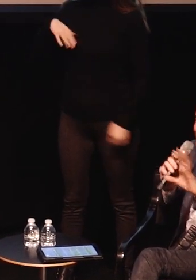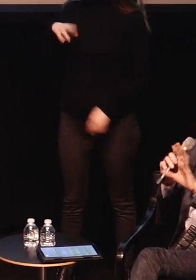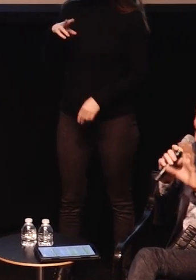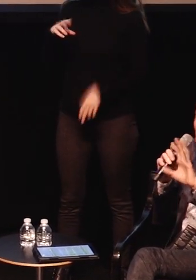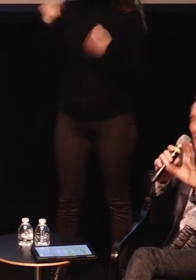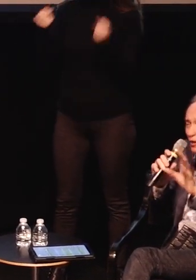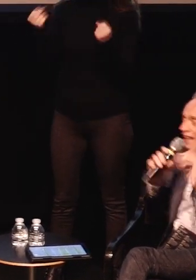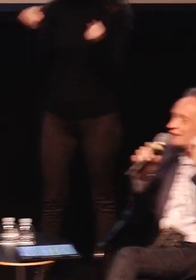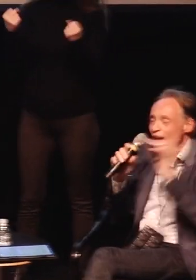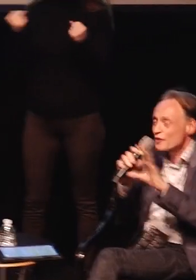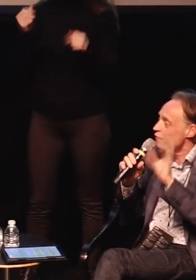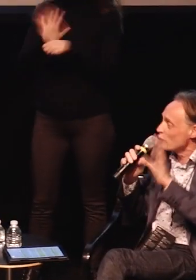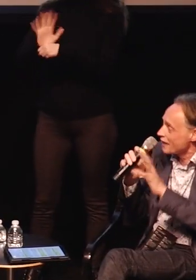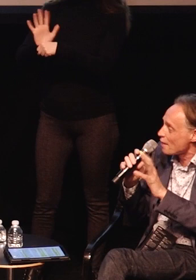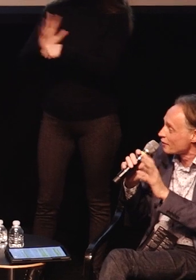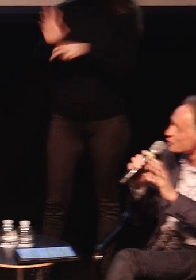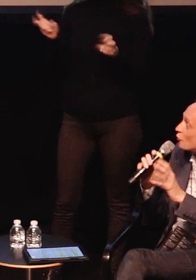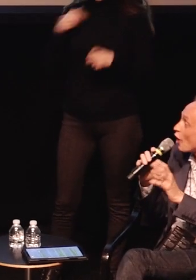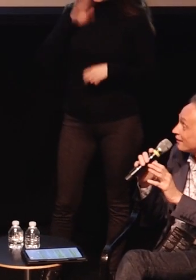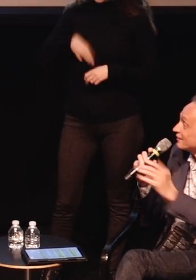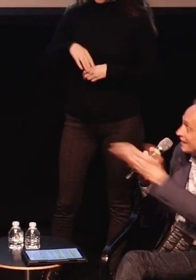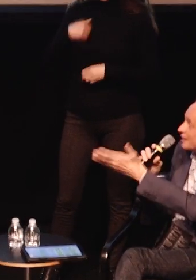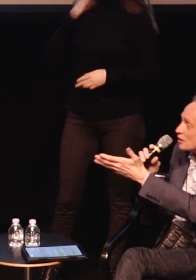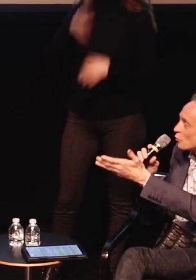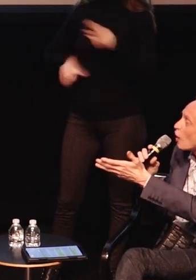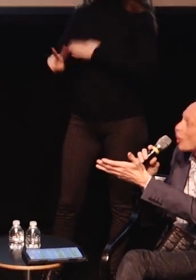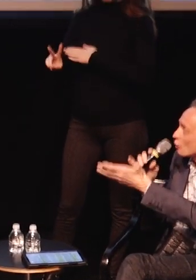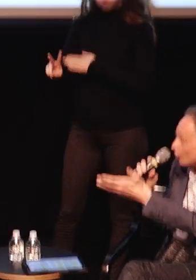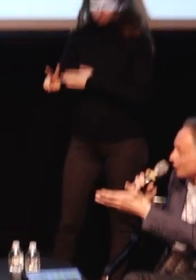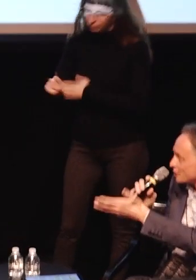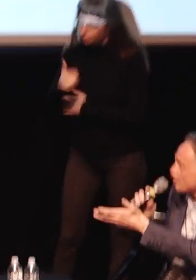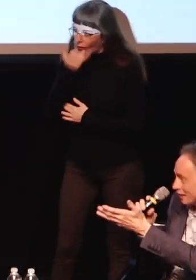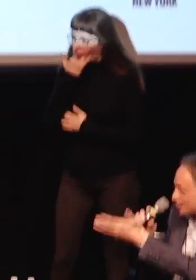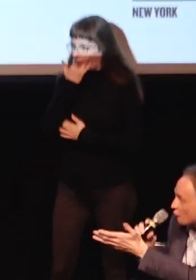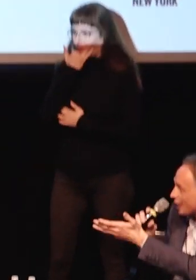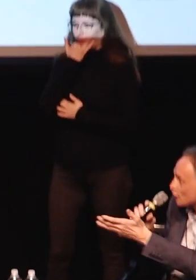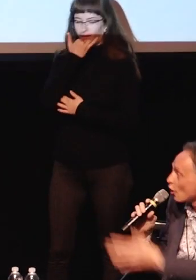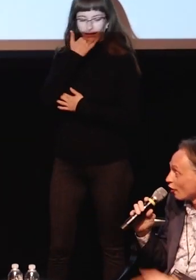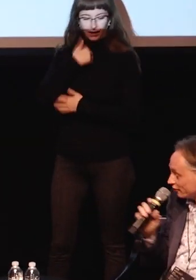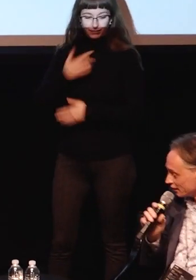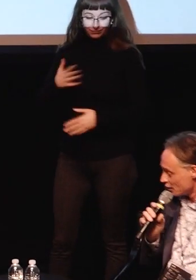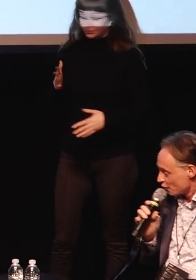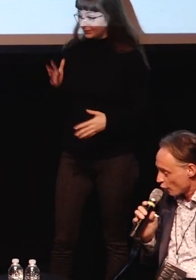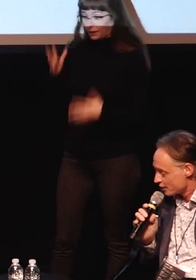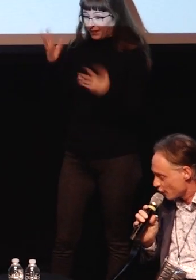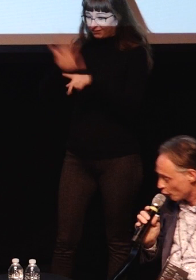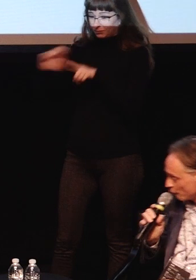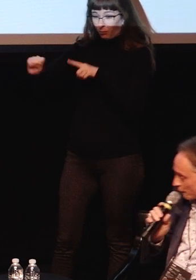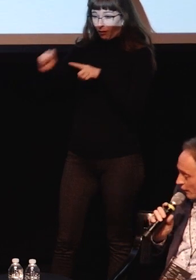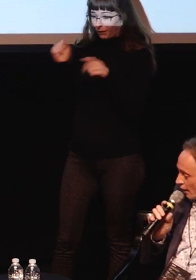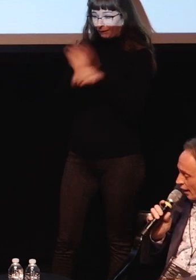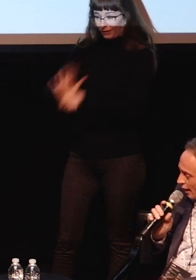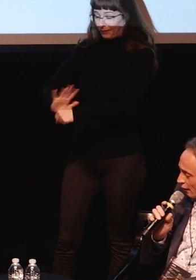Look, I don't think I've ever been happier to be wrong. It's a remarkable achievement, so thank you all for this